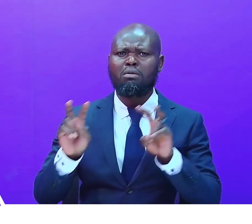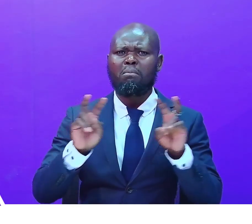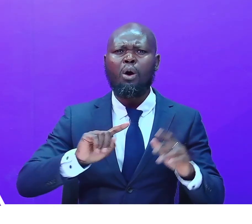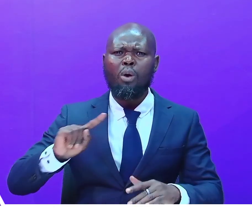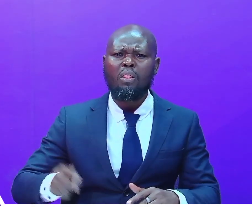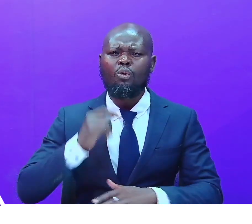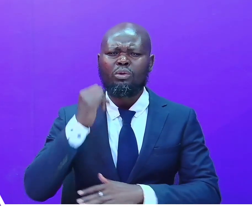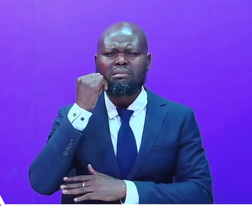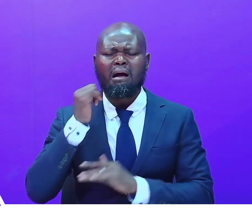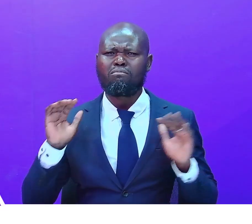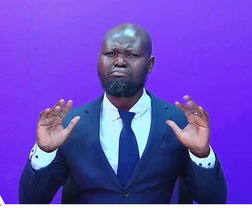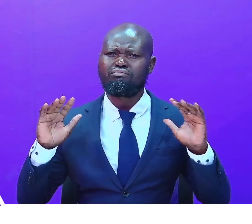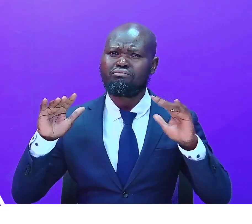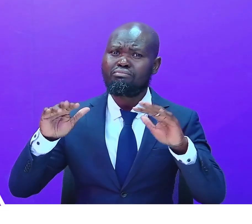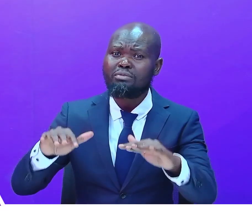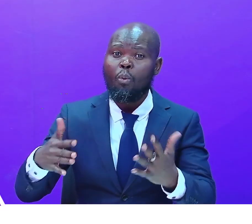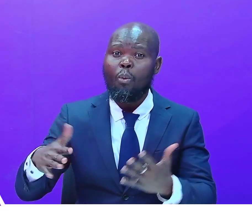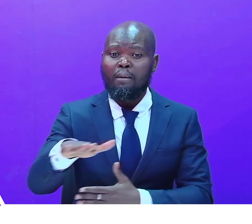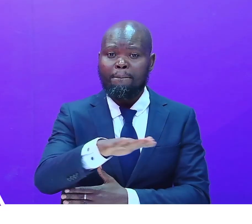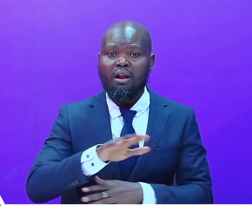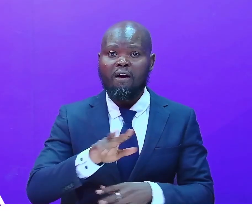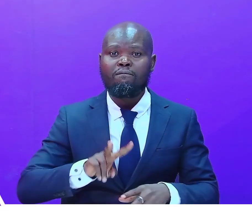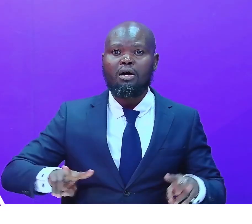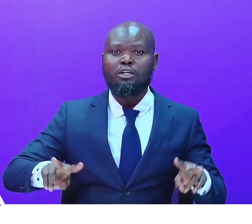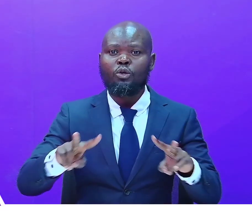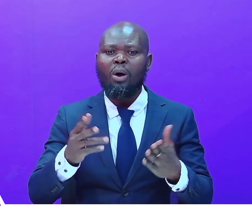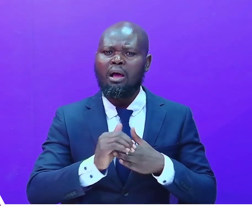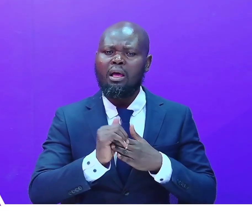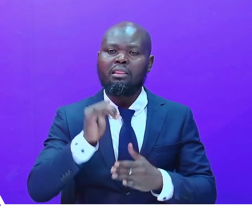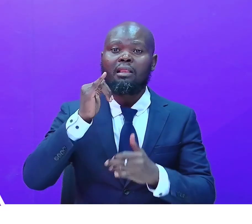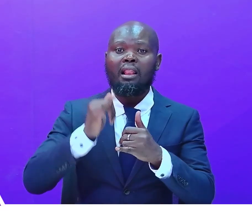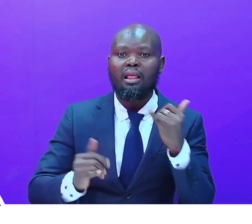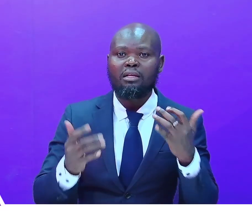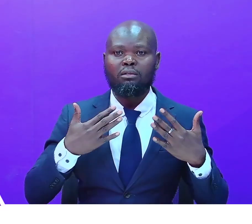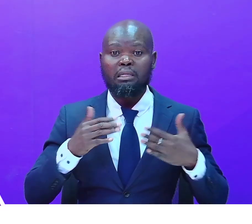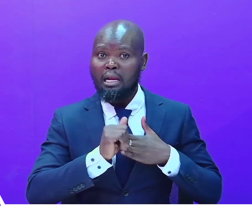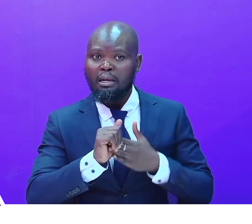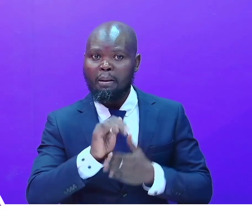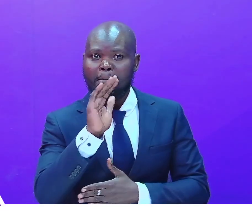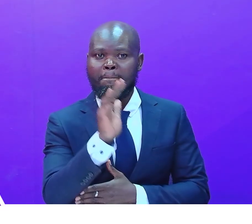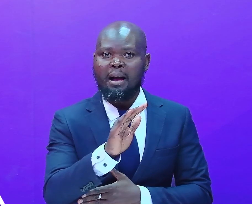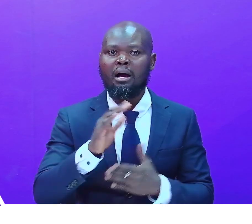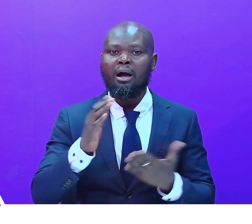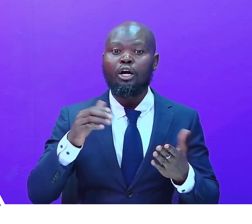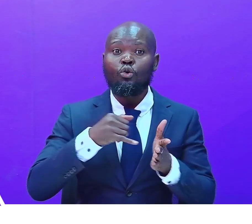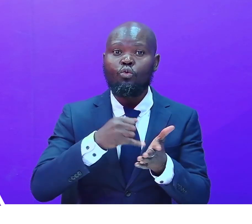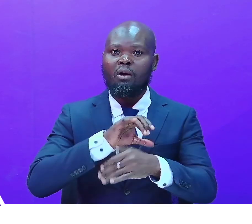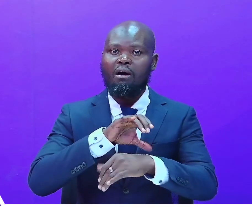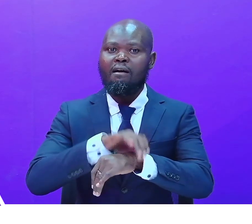in Mamboleo, Kisumu, for public viewing, where thousands of mourners gathered at the venue as the late